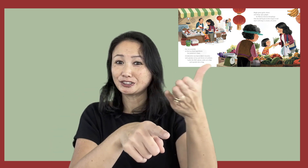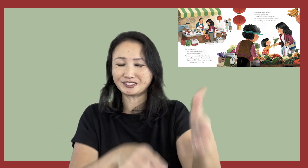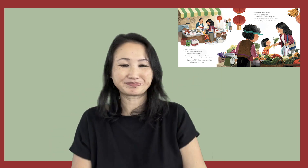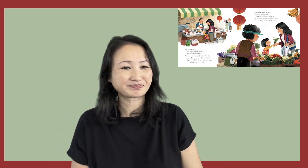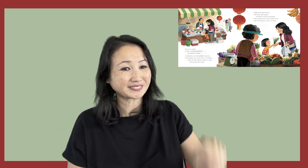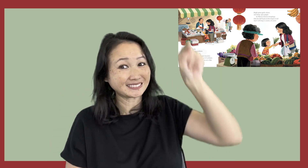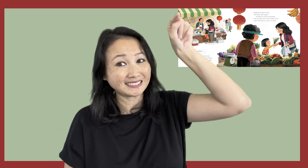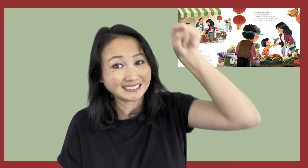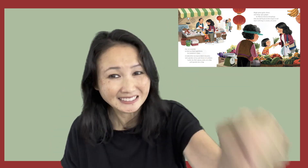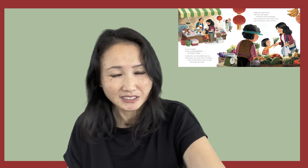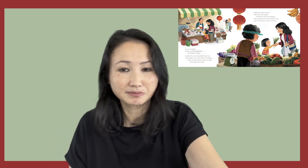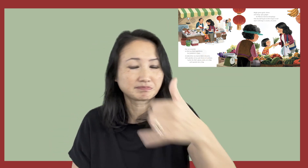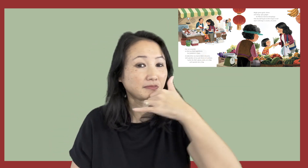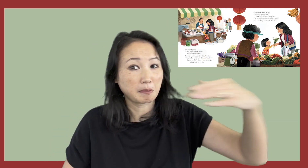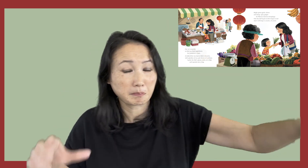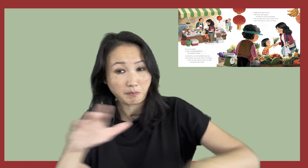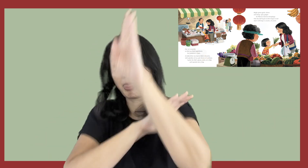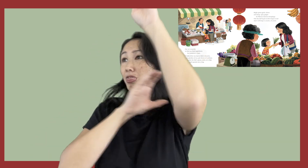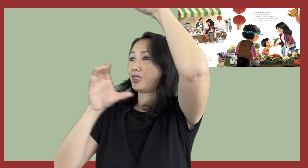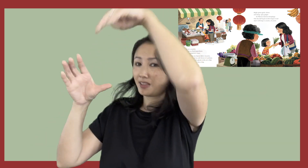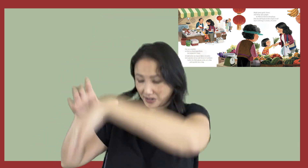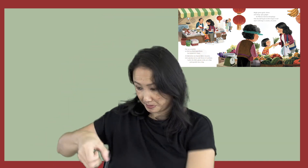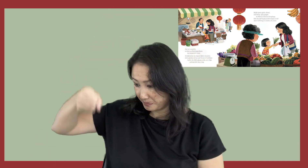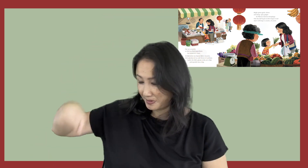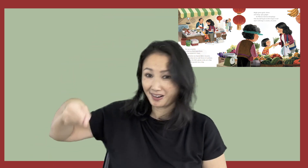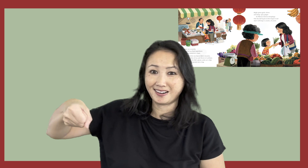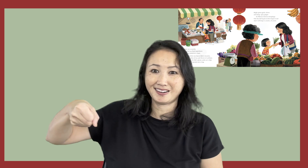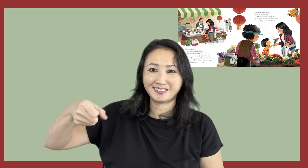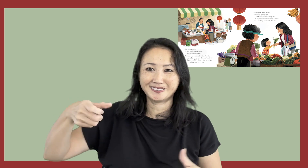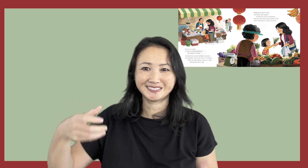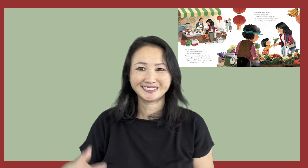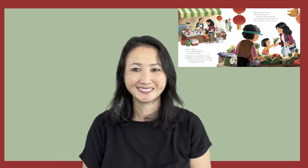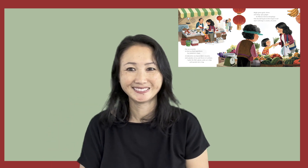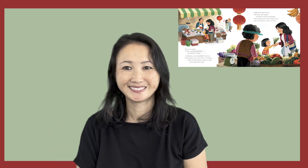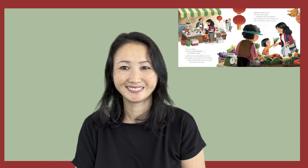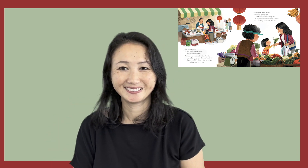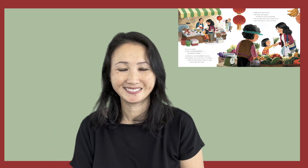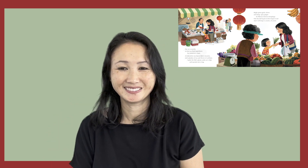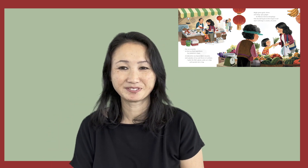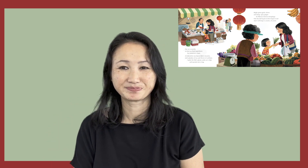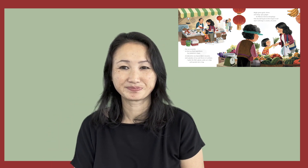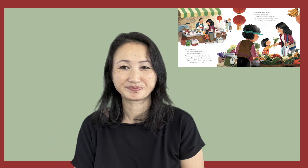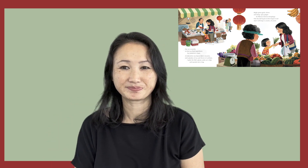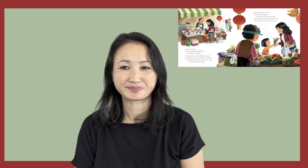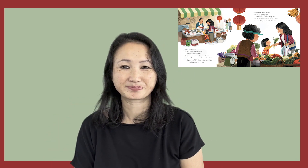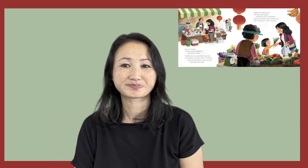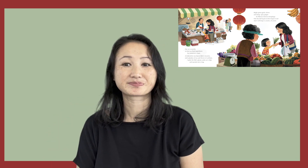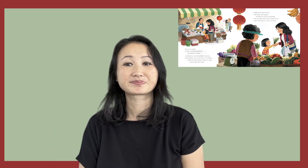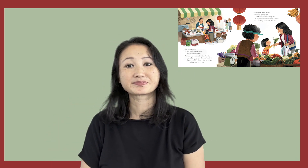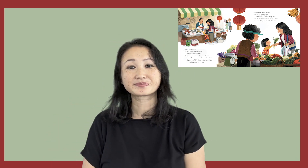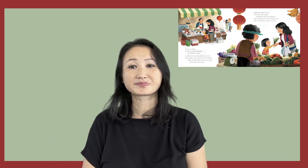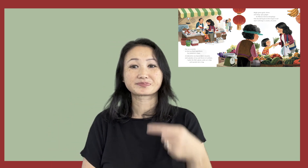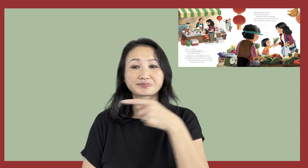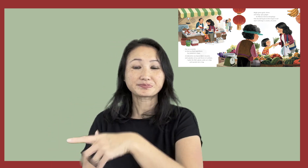I poke at the fish's glassy scales as it slips and squeaks into a bag.